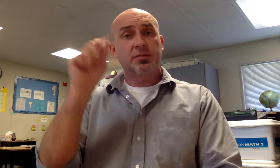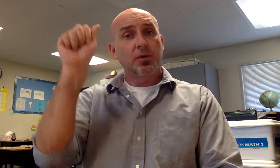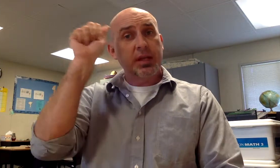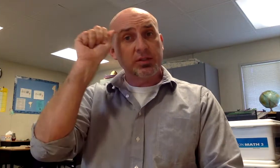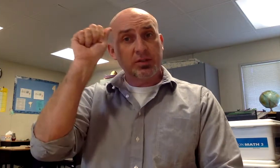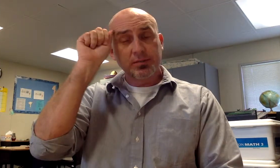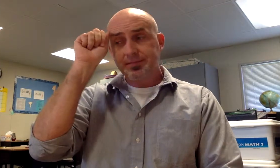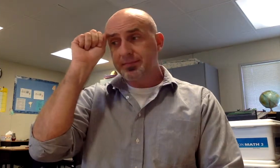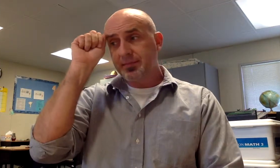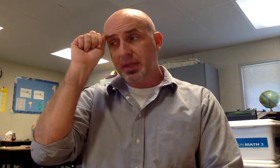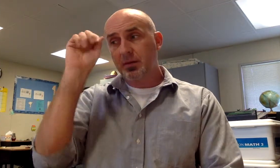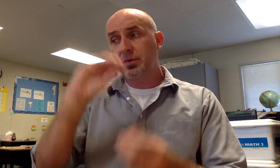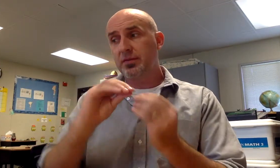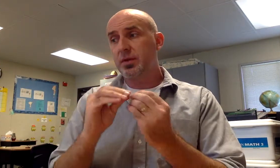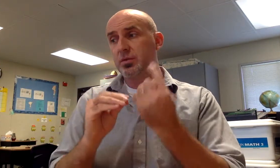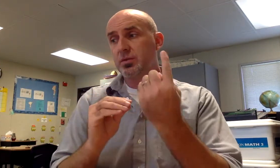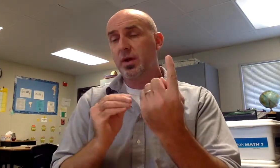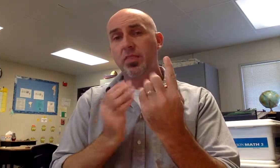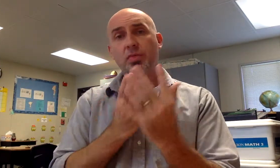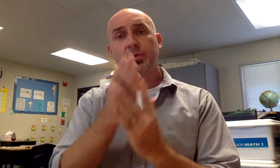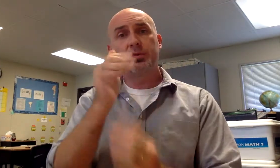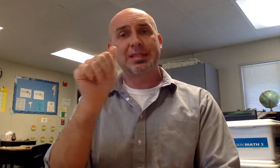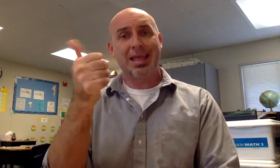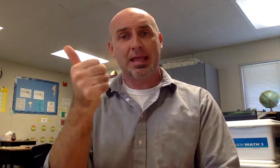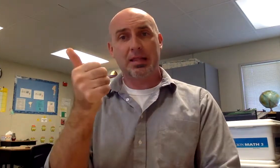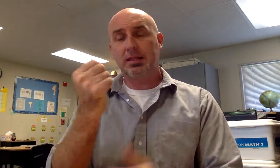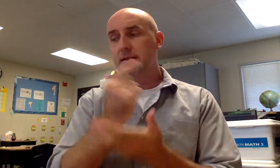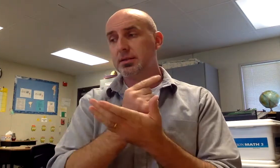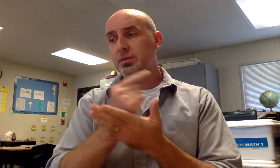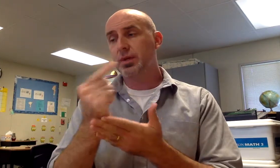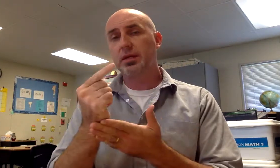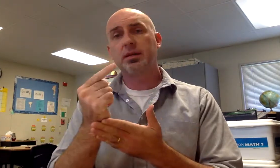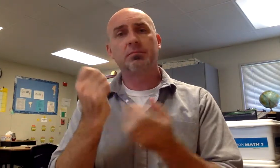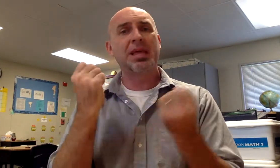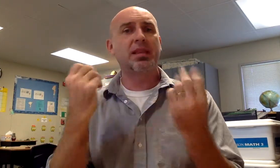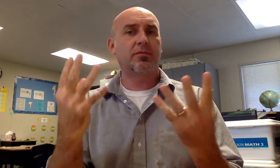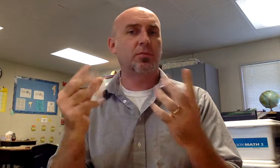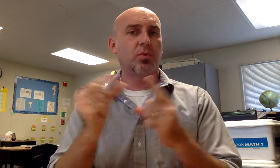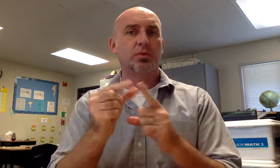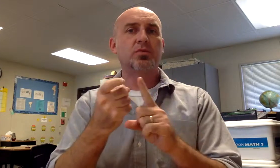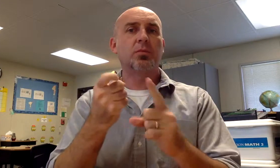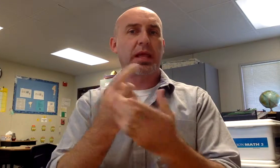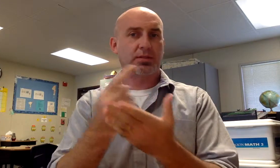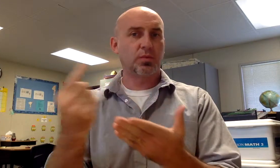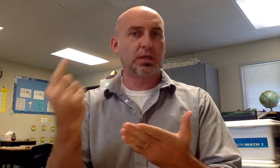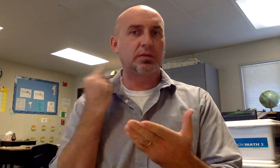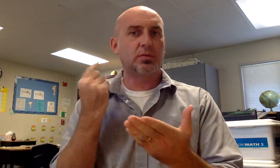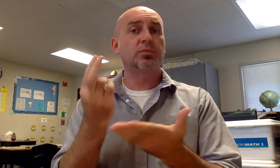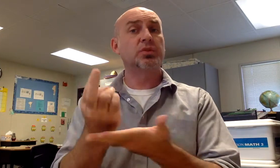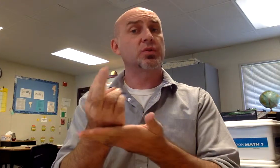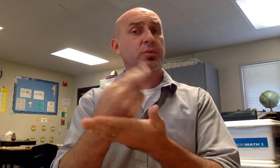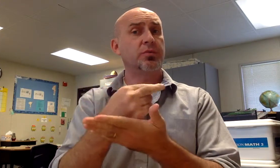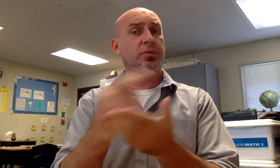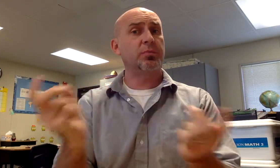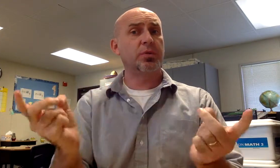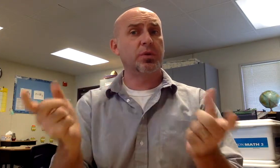for Angel. We have numbers 1 through 10 this week, and many of them are words from last week, so I'm just going to review them pretty